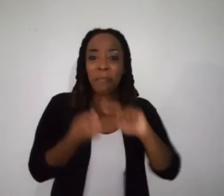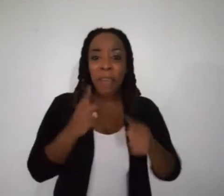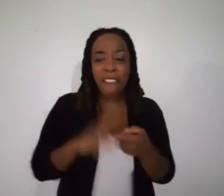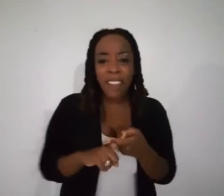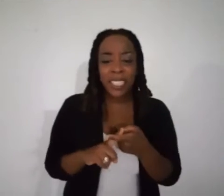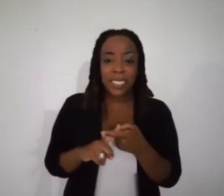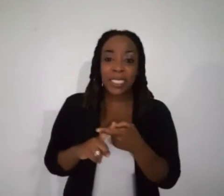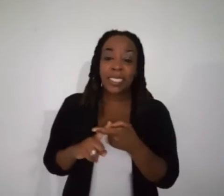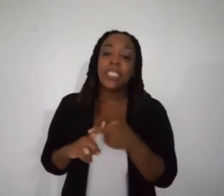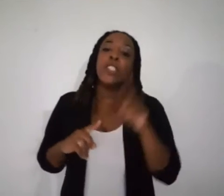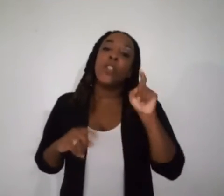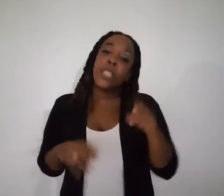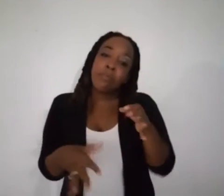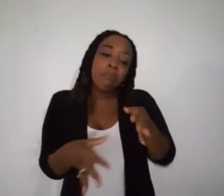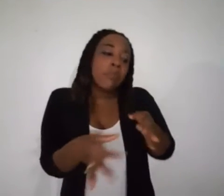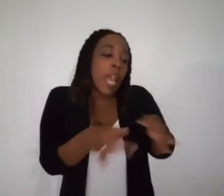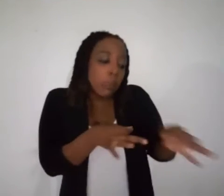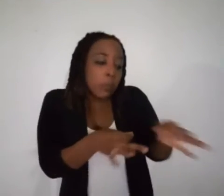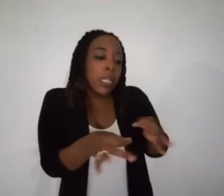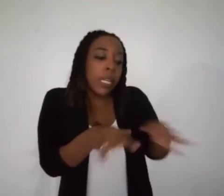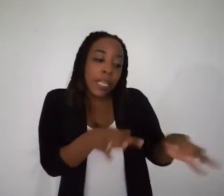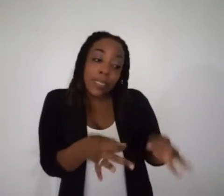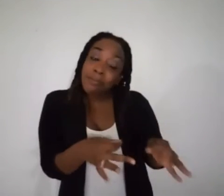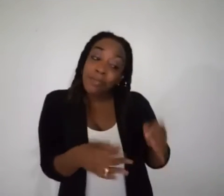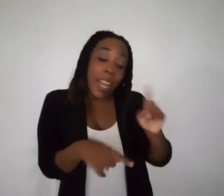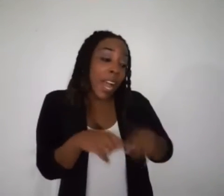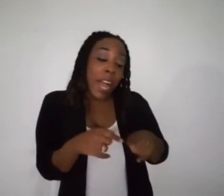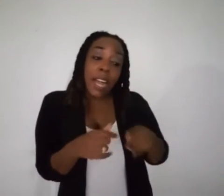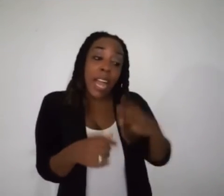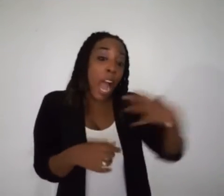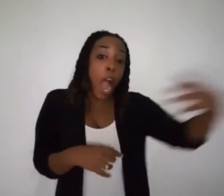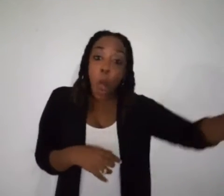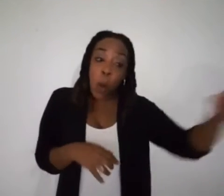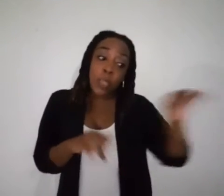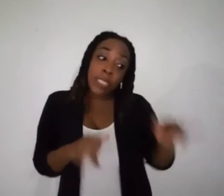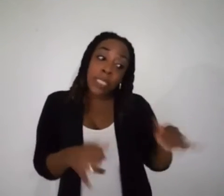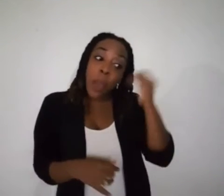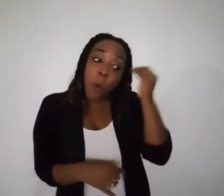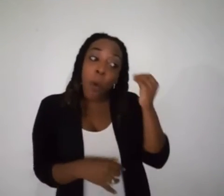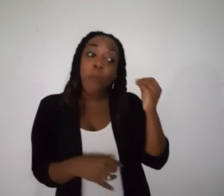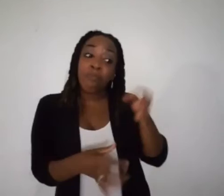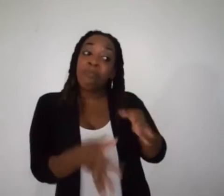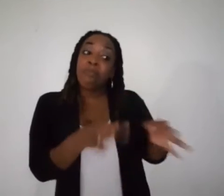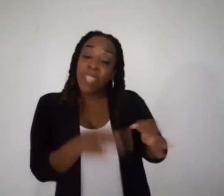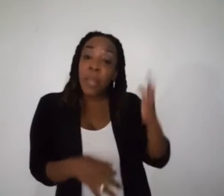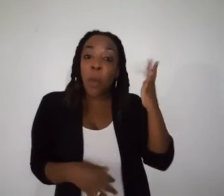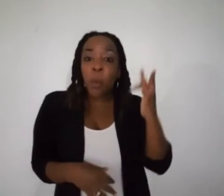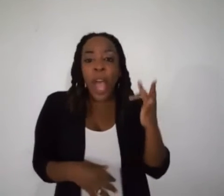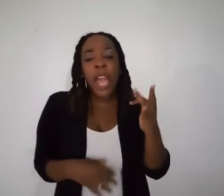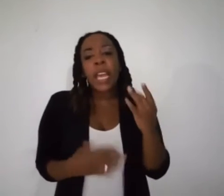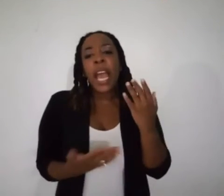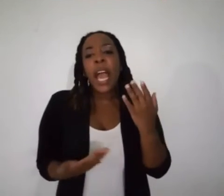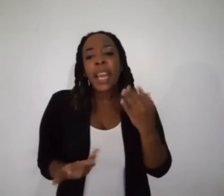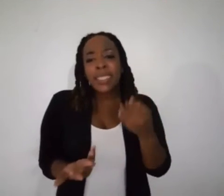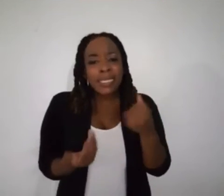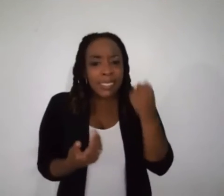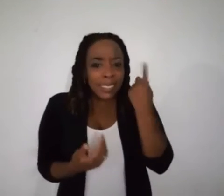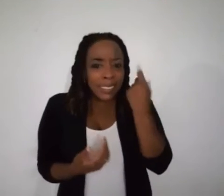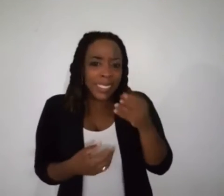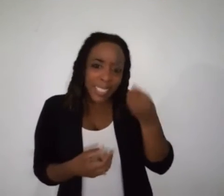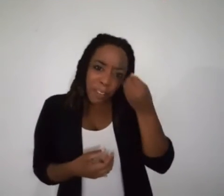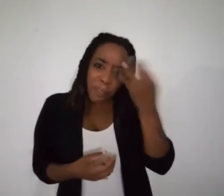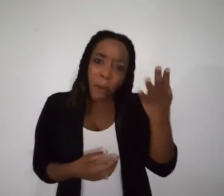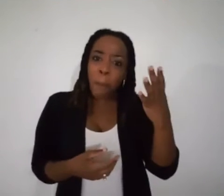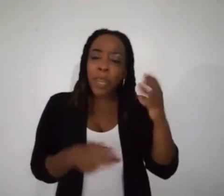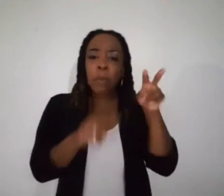and why they can't see their friends just now. And give them something to look forward to. Tell them that when things get better, we will be